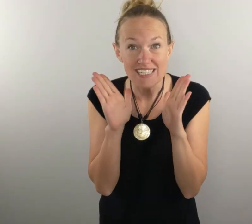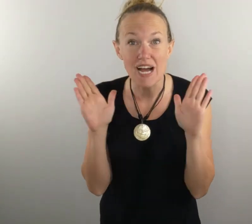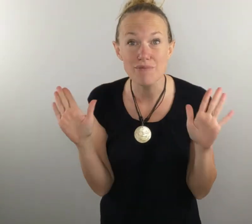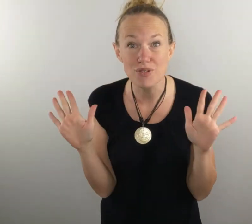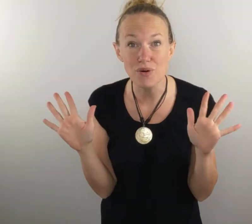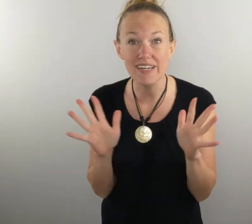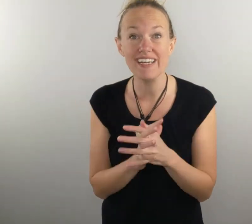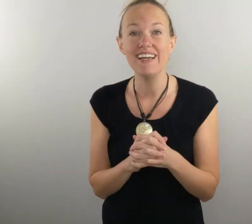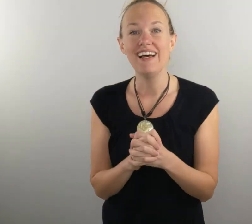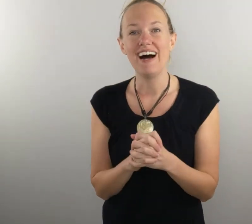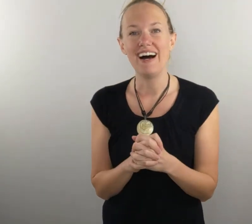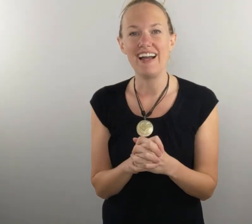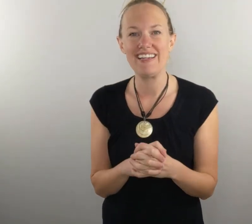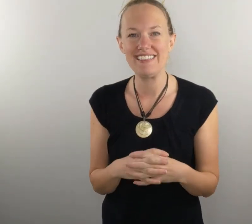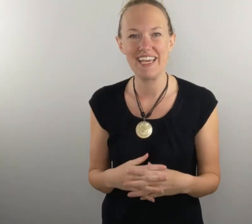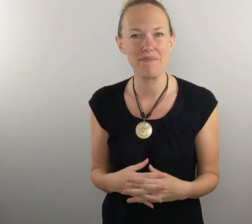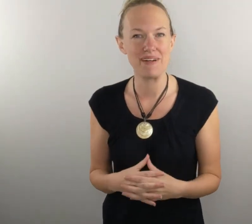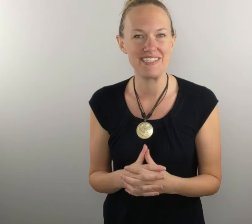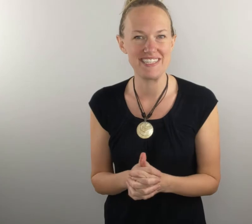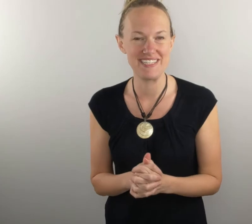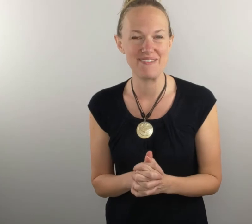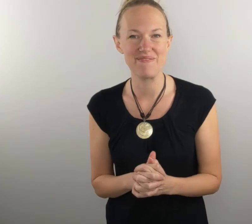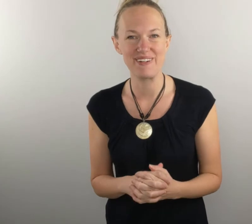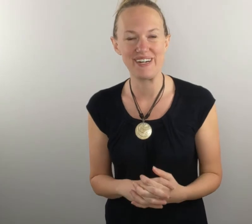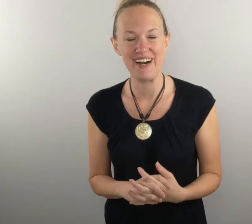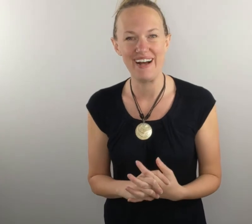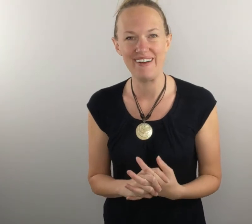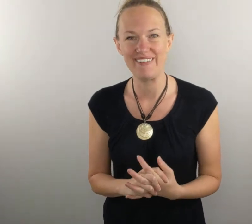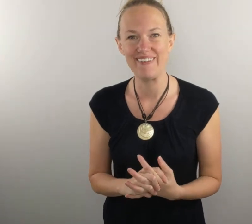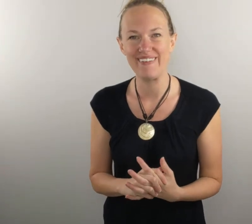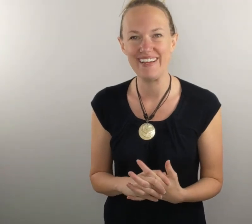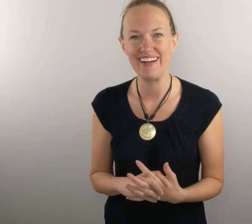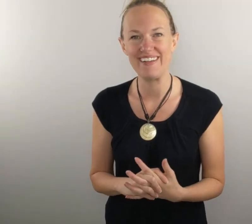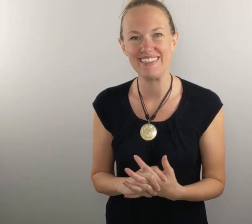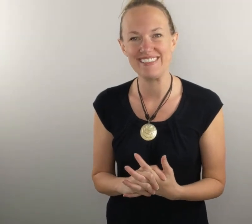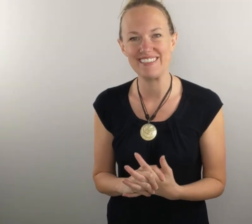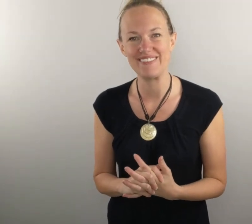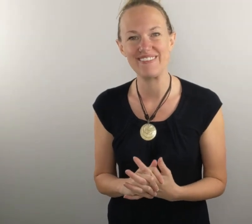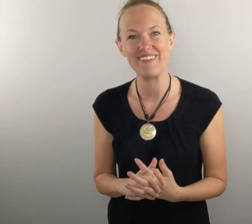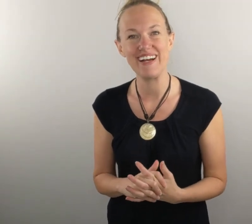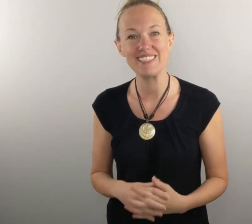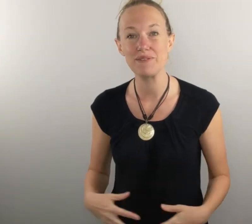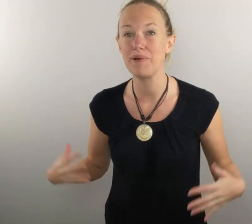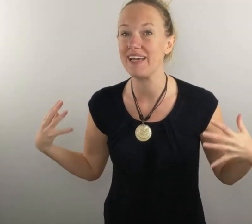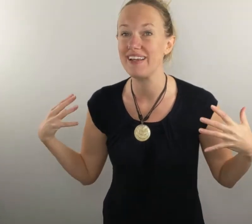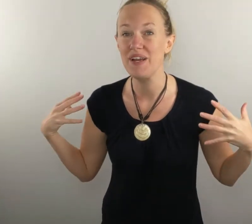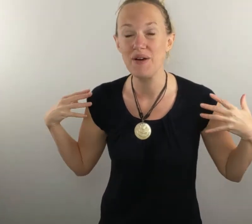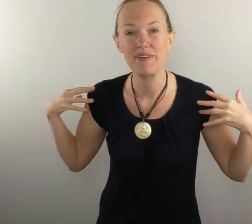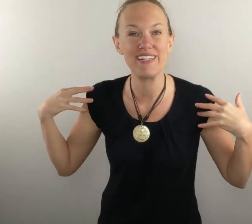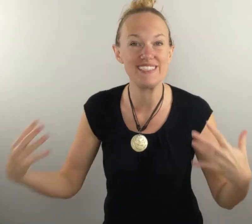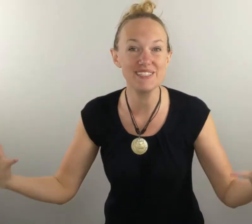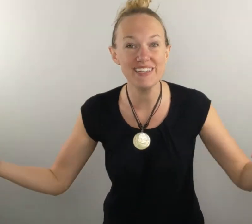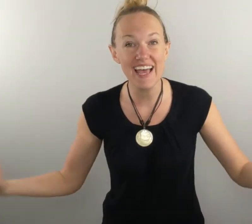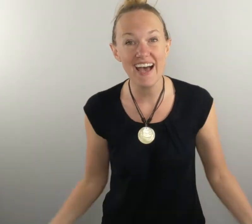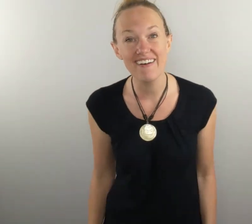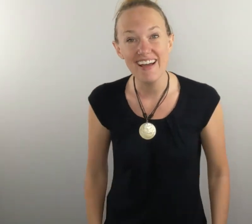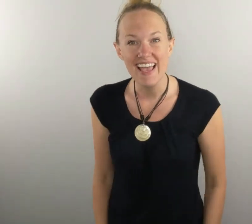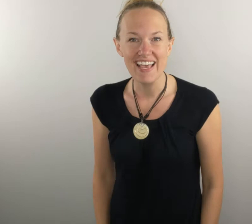I'm sorry. I need to get a better system for recording all these different requests, but we're gonna do it now, and I'm